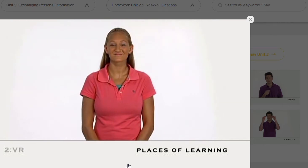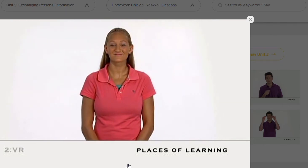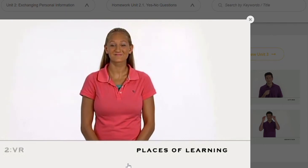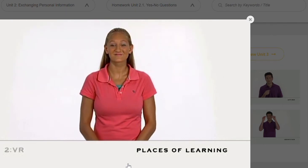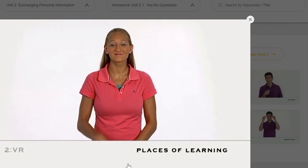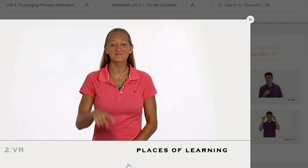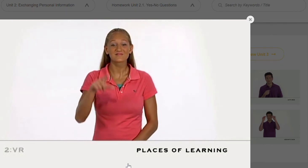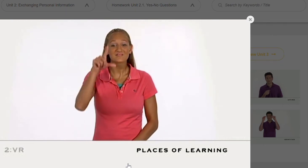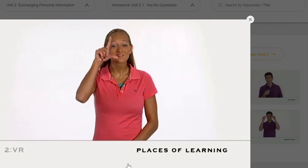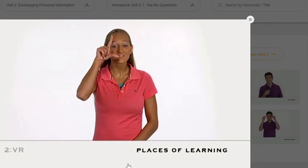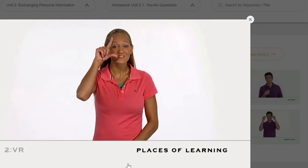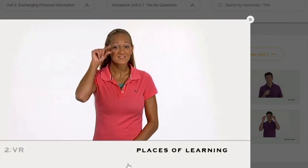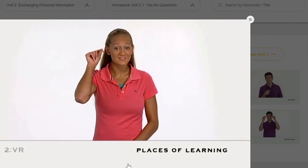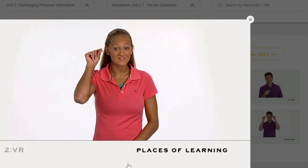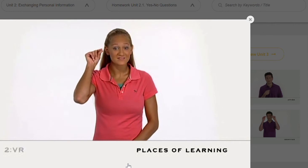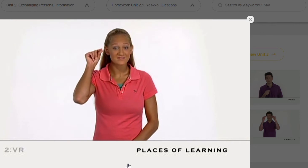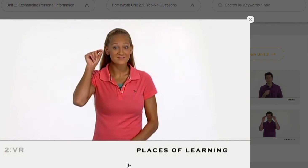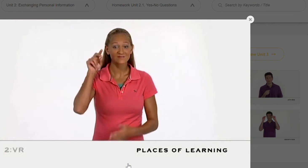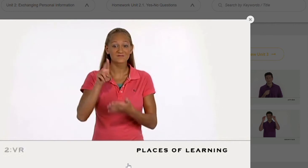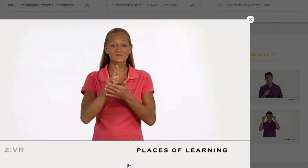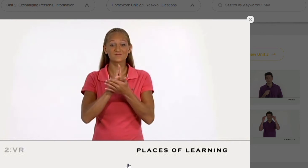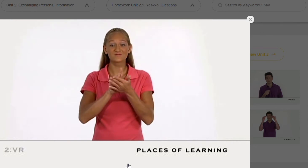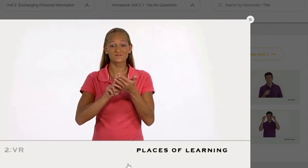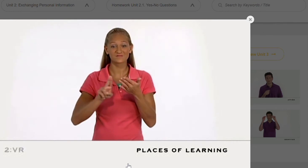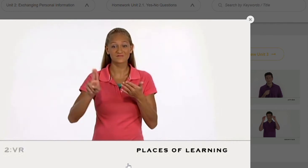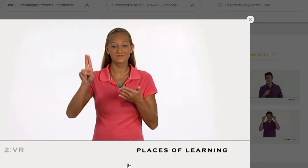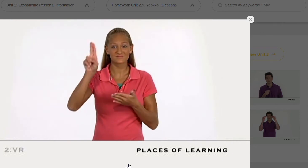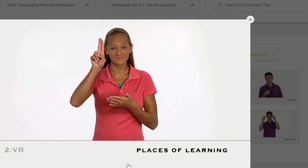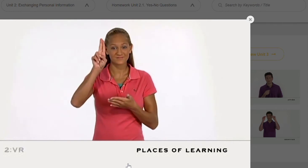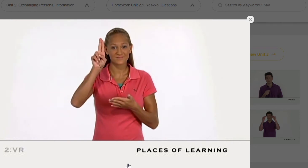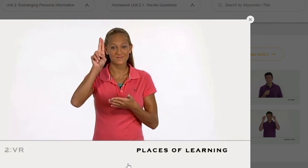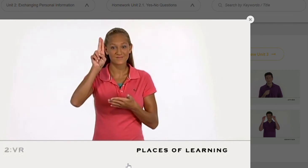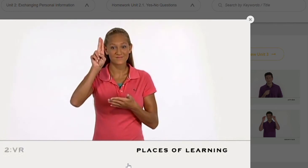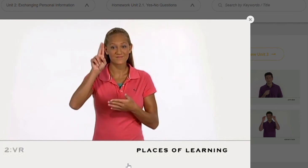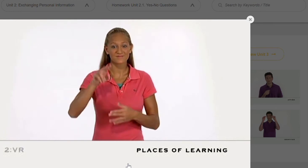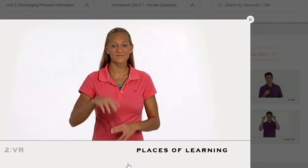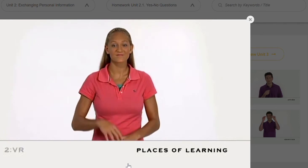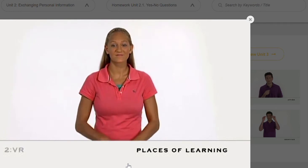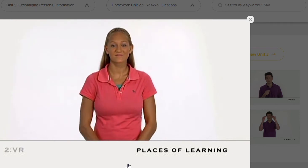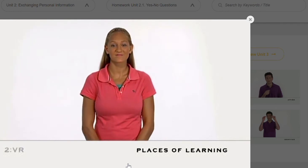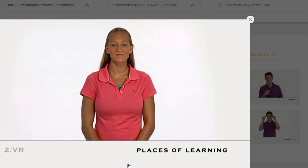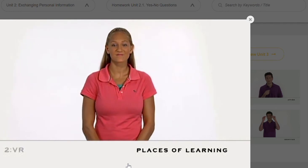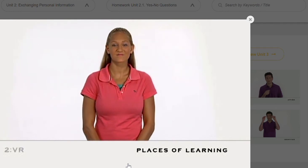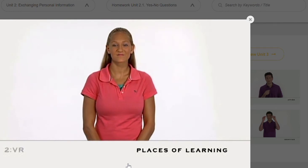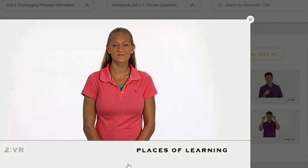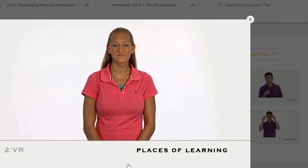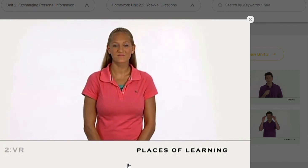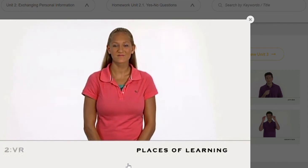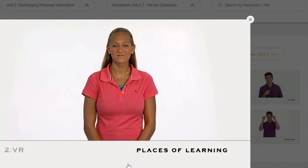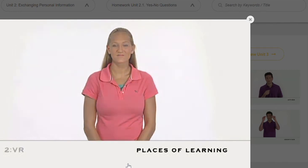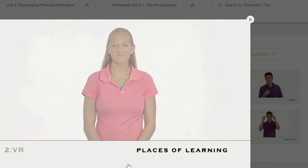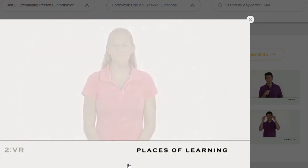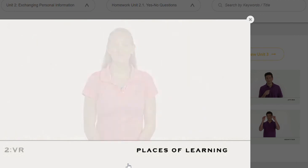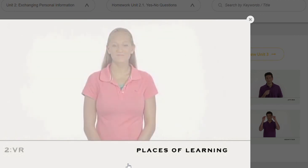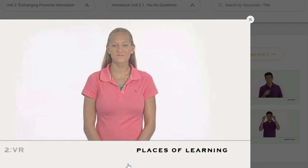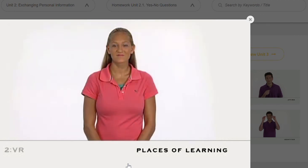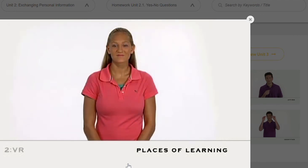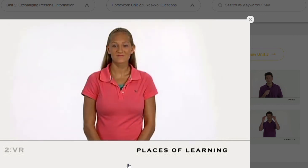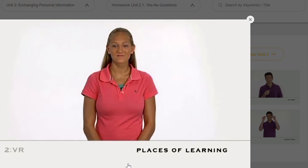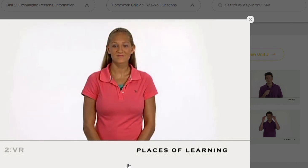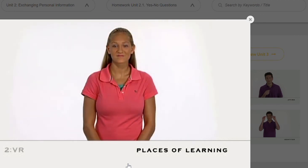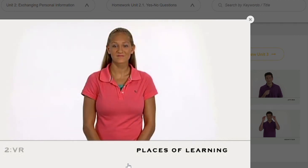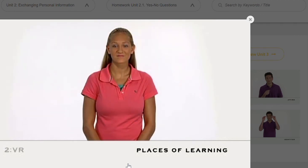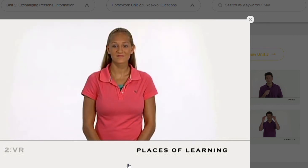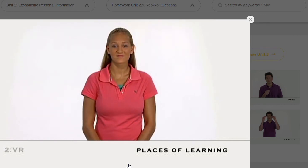This sign is for Gallaudet University. It's college, but with a U.